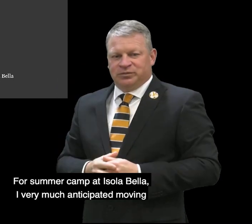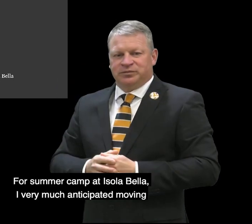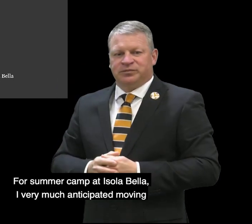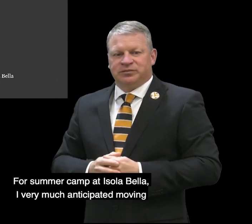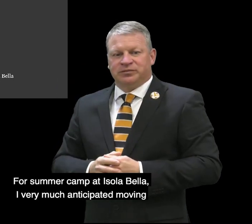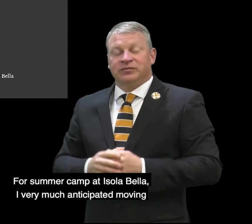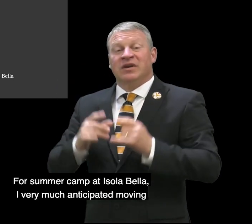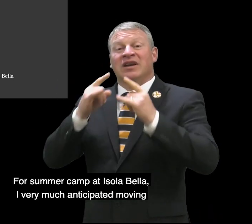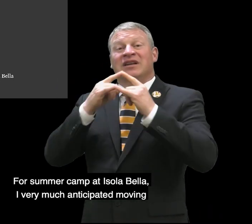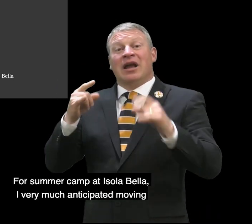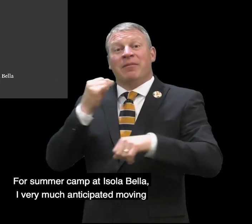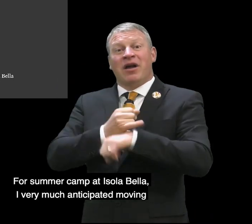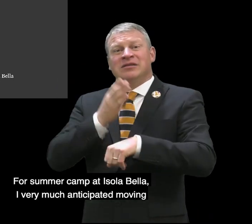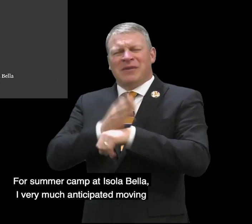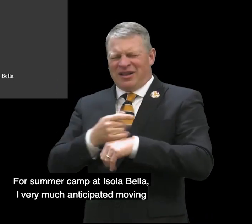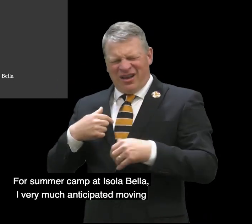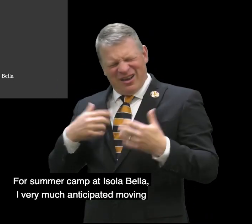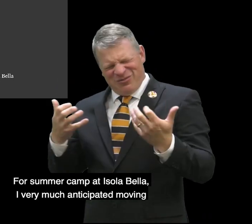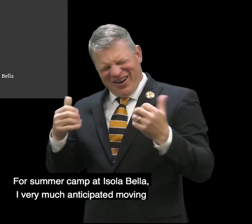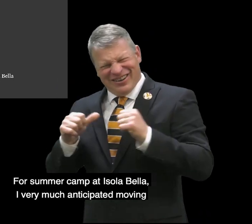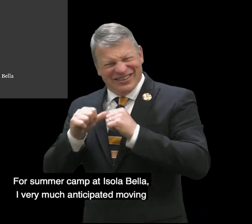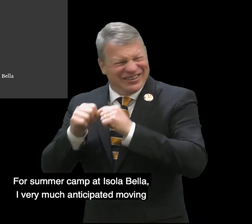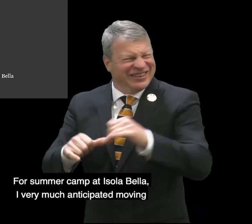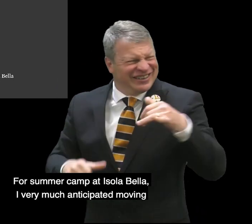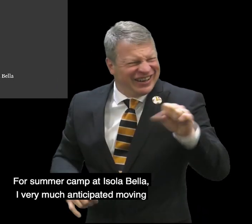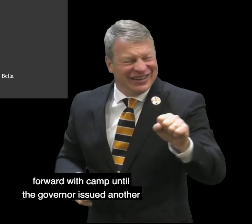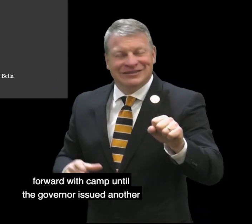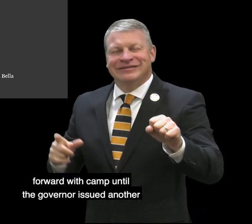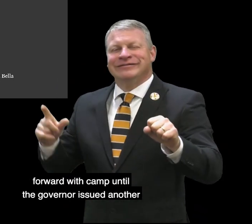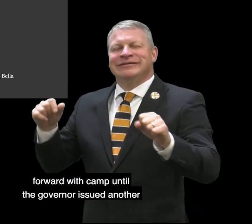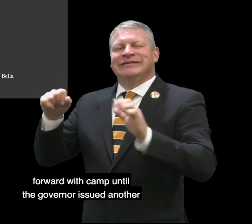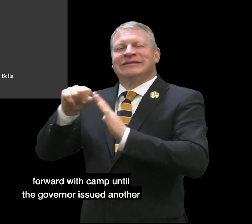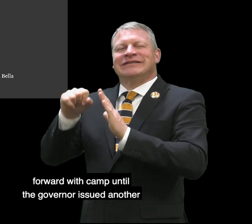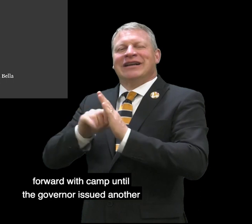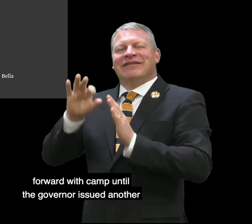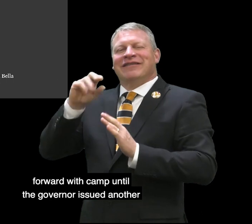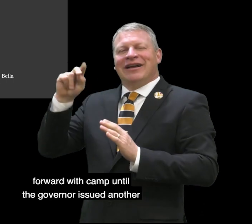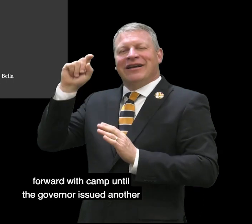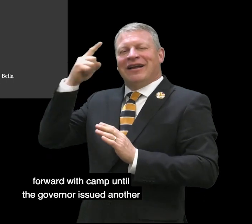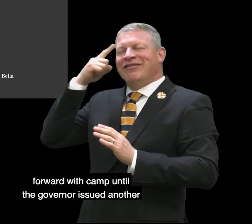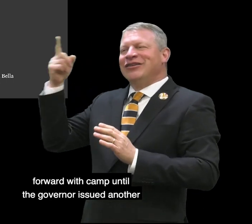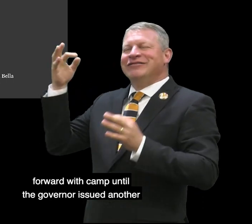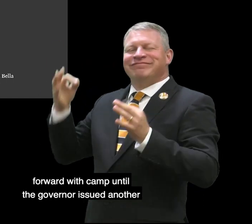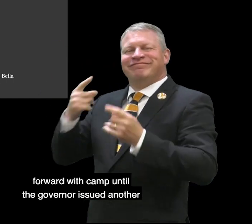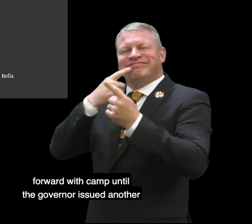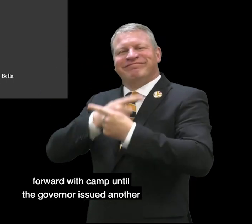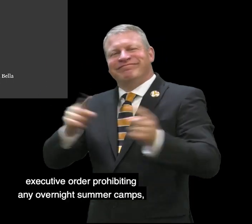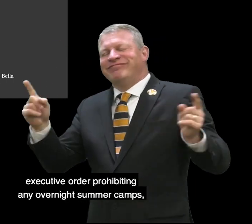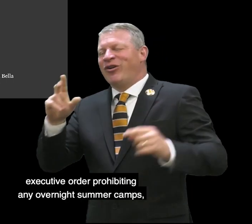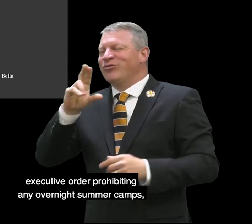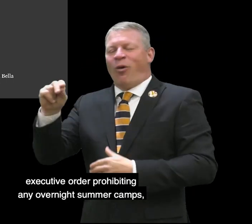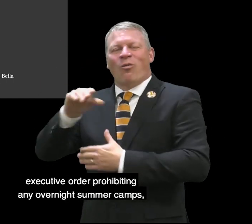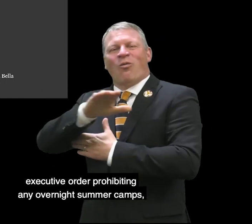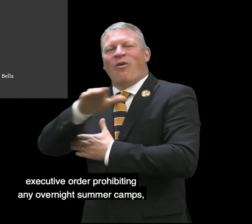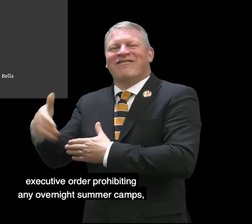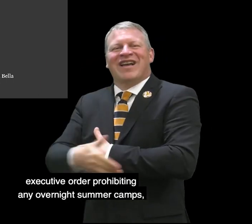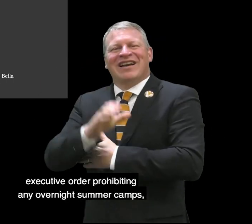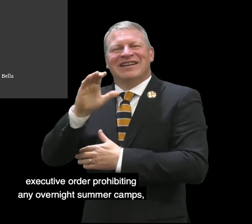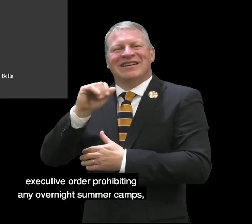on campus or we will go to their homes to work with them. For summer camp at Isabella, I very much anticipated moving forward with